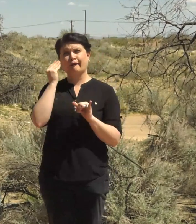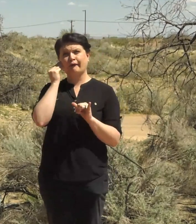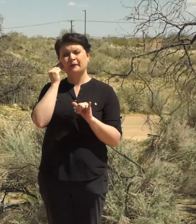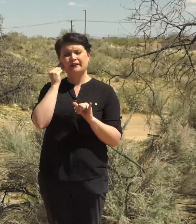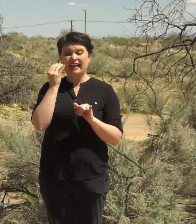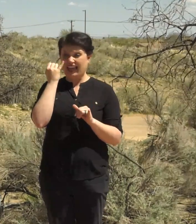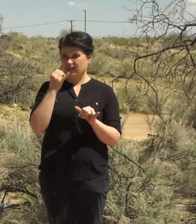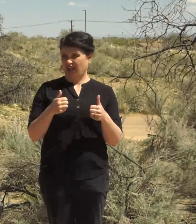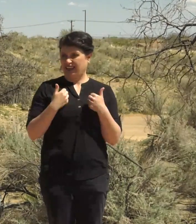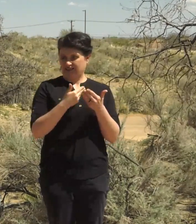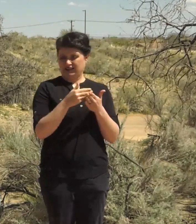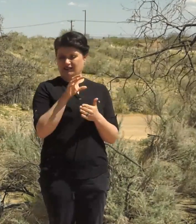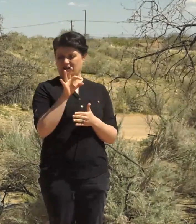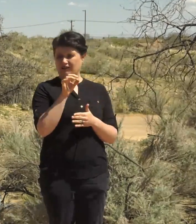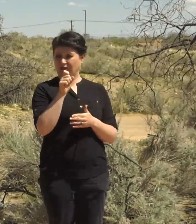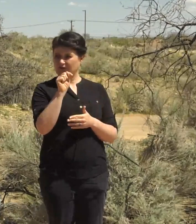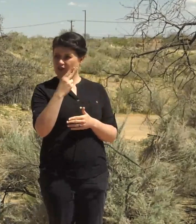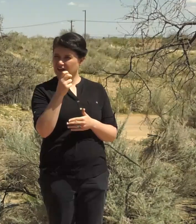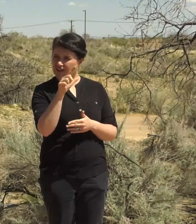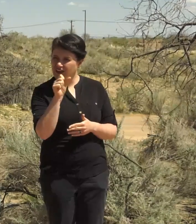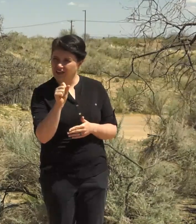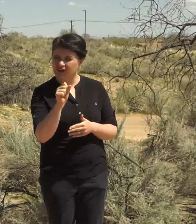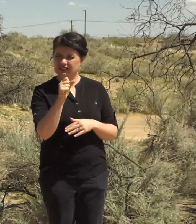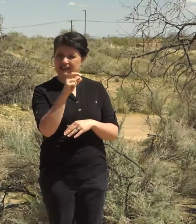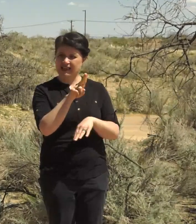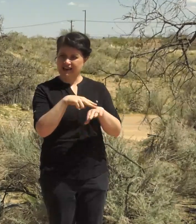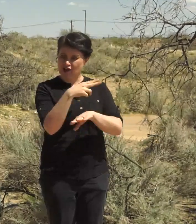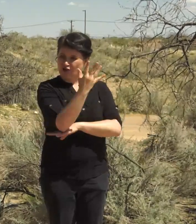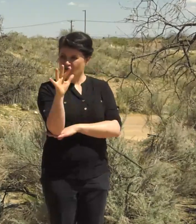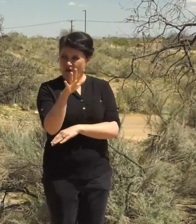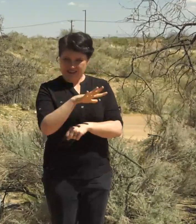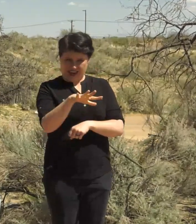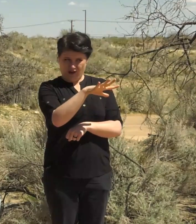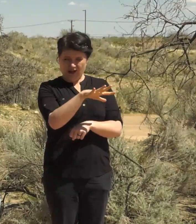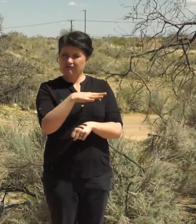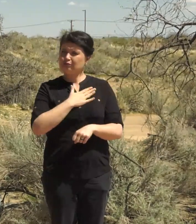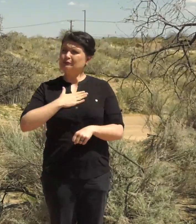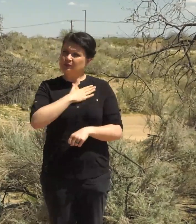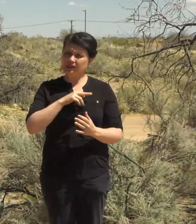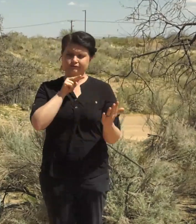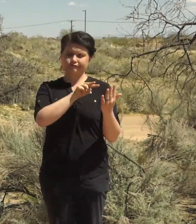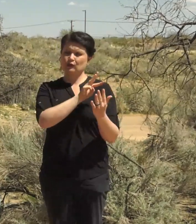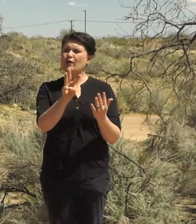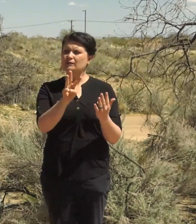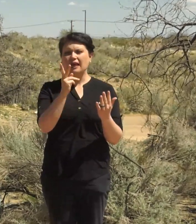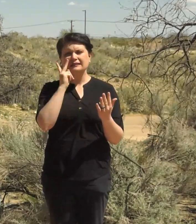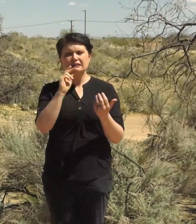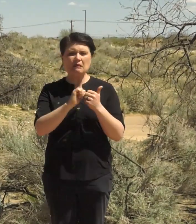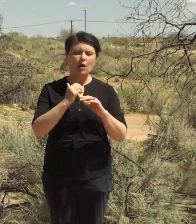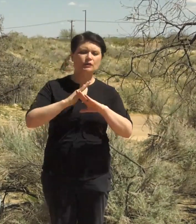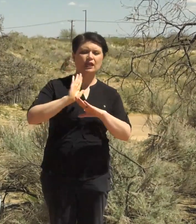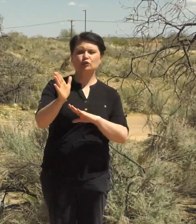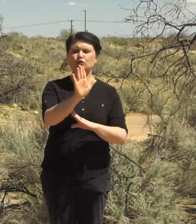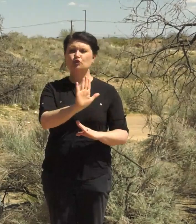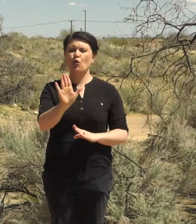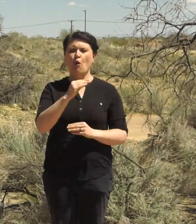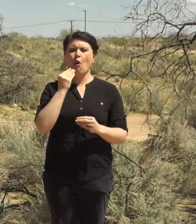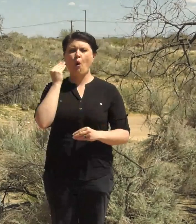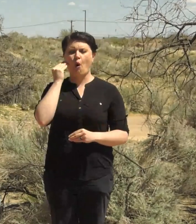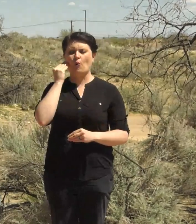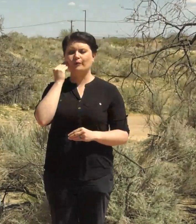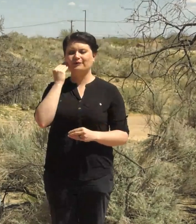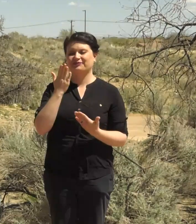of the National Forest to review the FireWise website and see what you can do to protect your own home. Thank